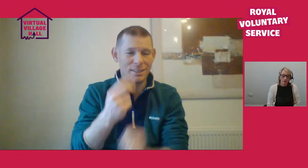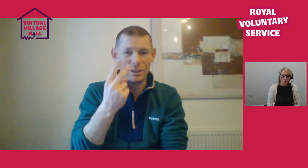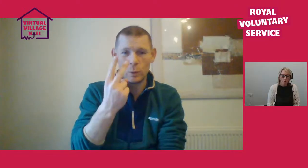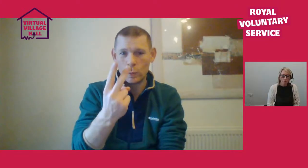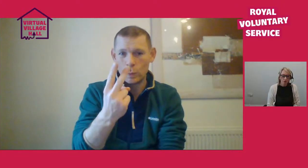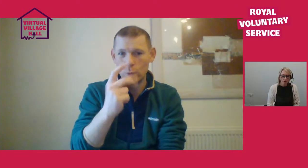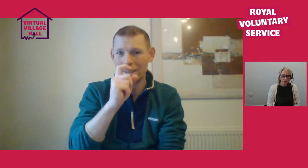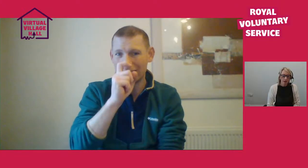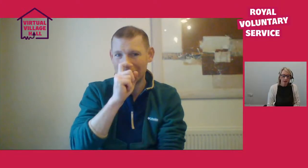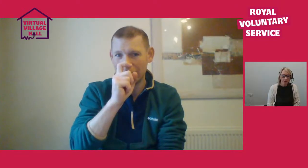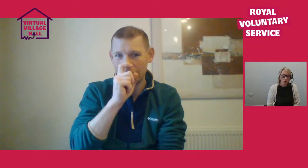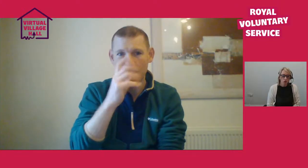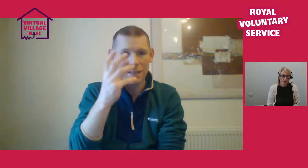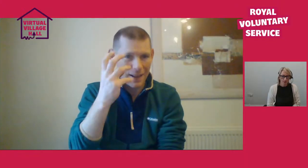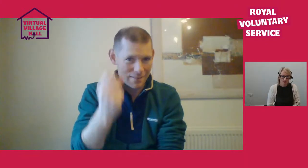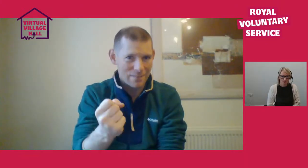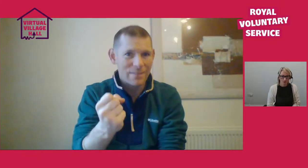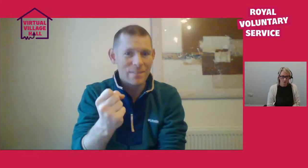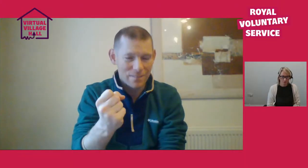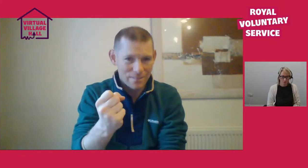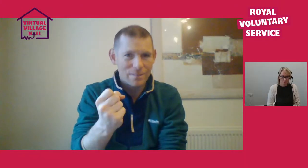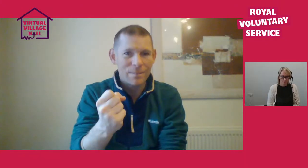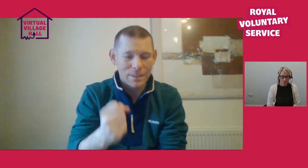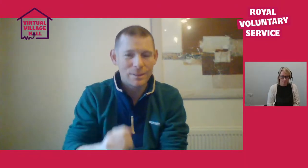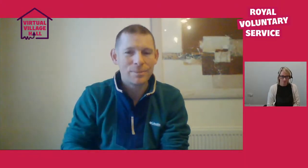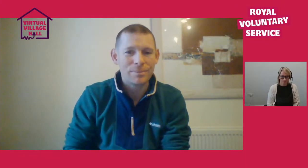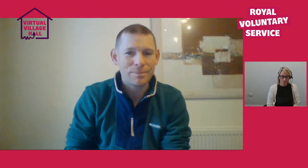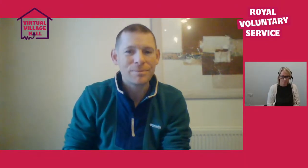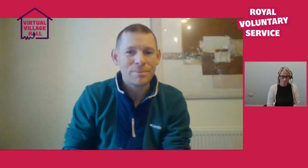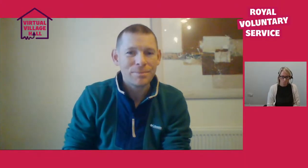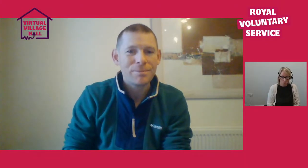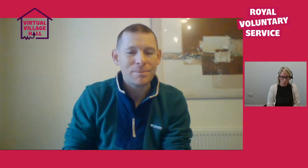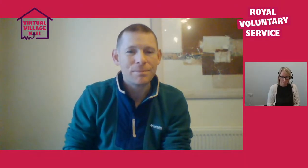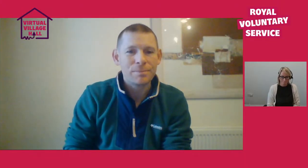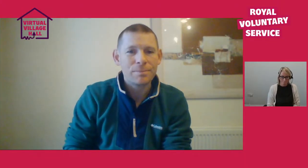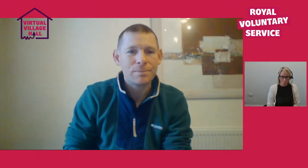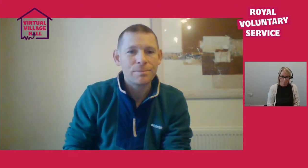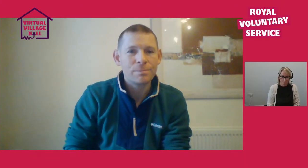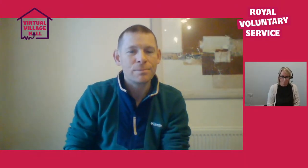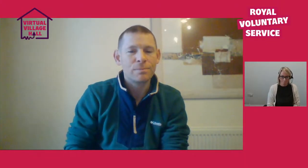I have one brother and two sisters.